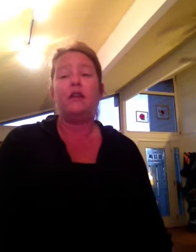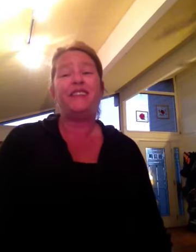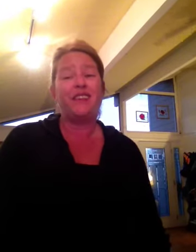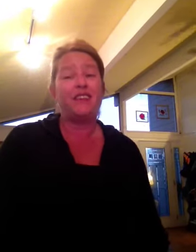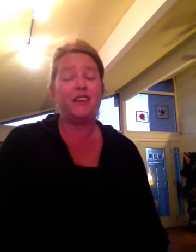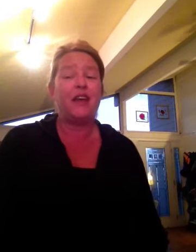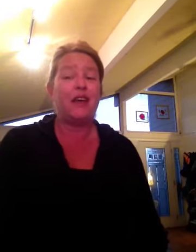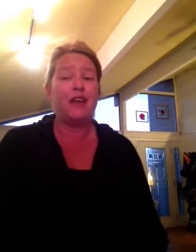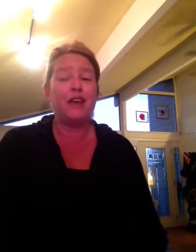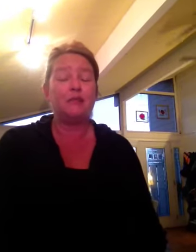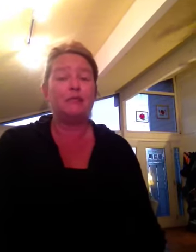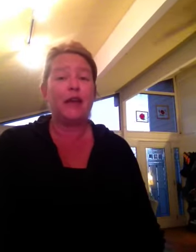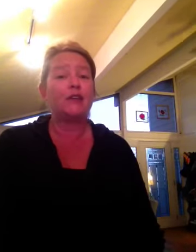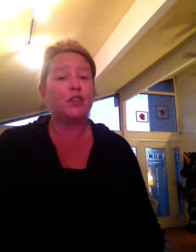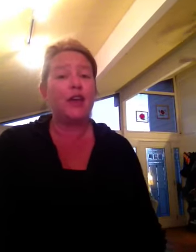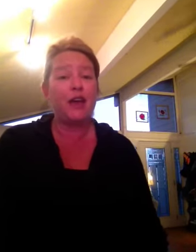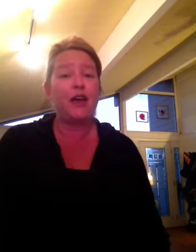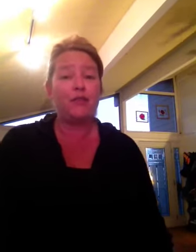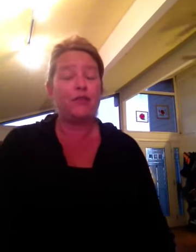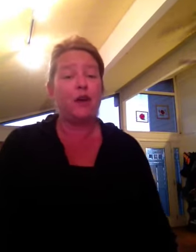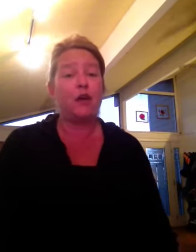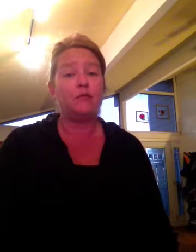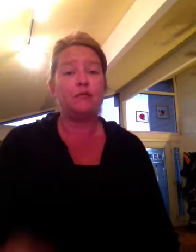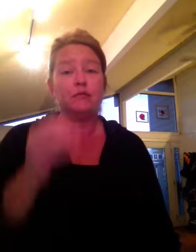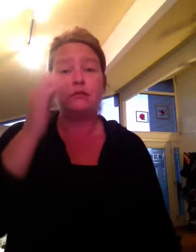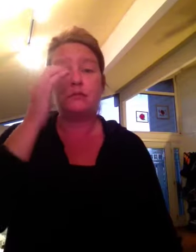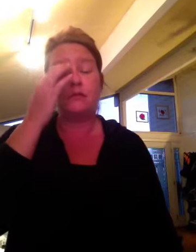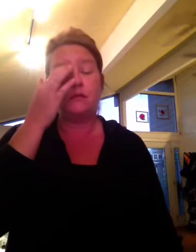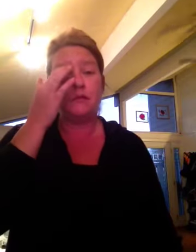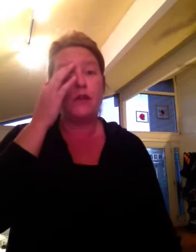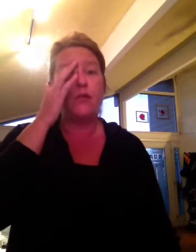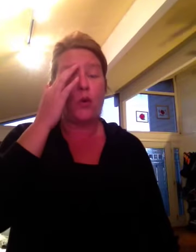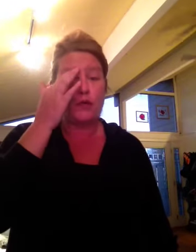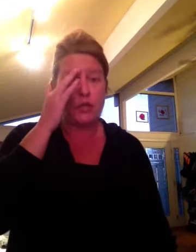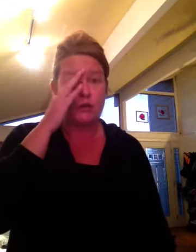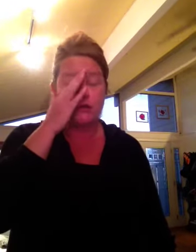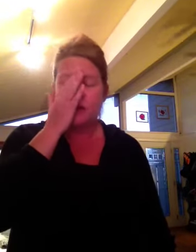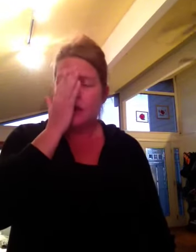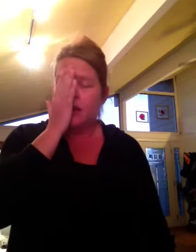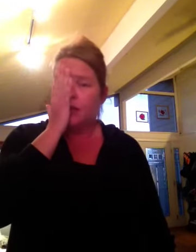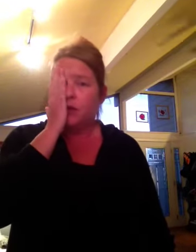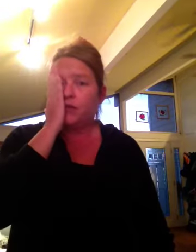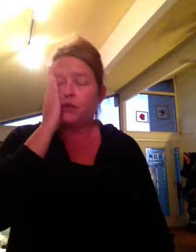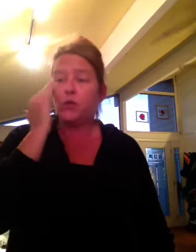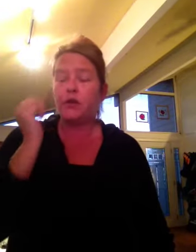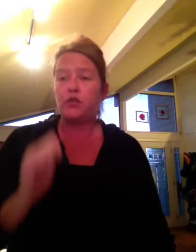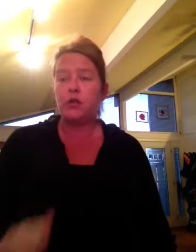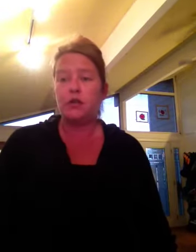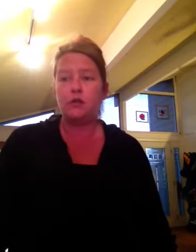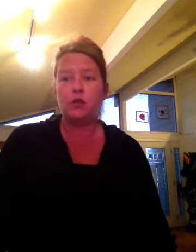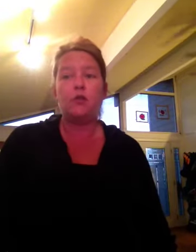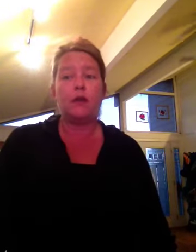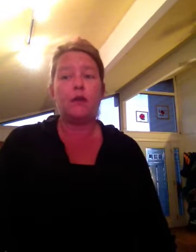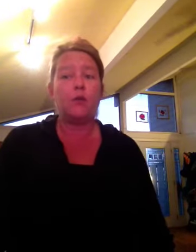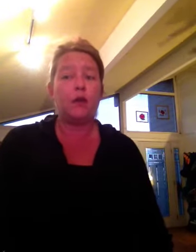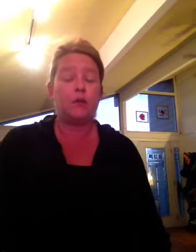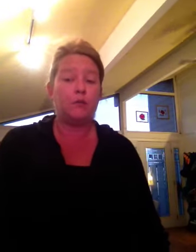Yes, I did. I have several questions. My first question is, do you think that my